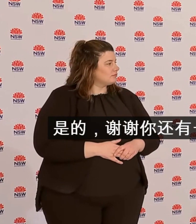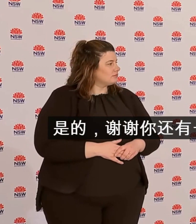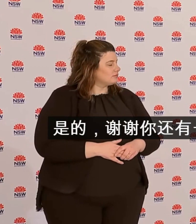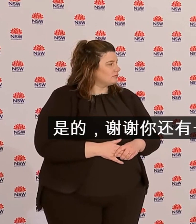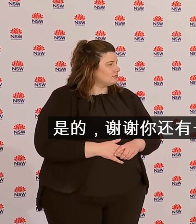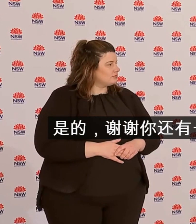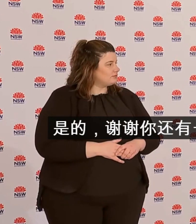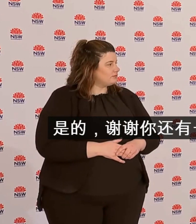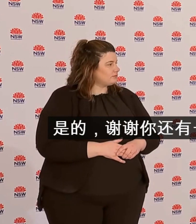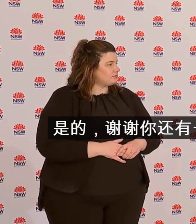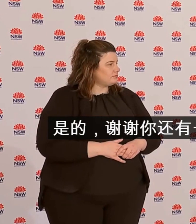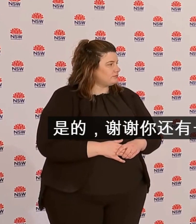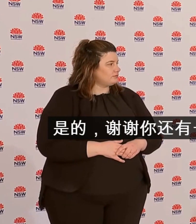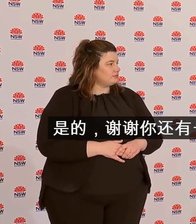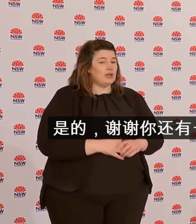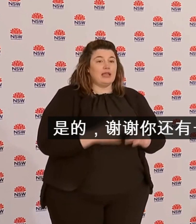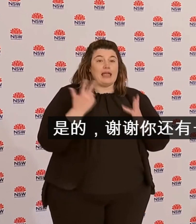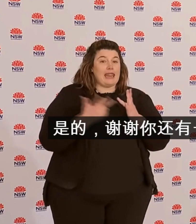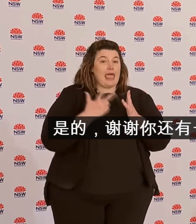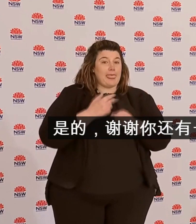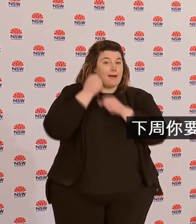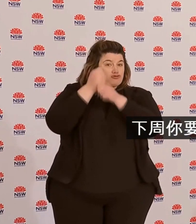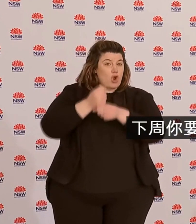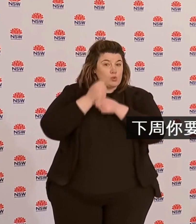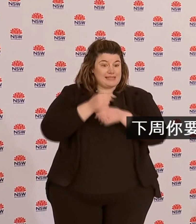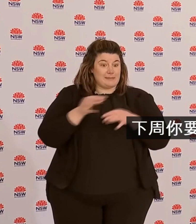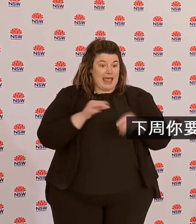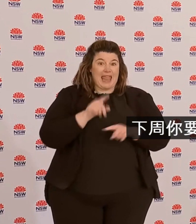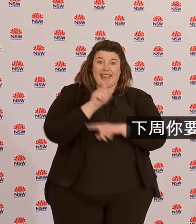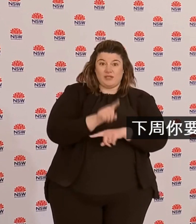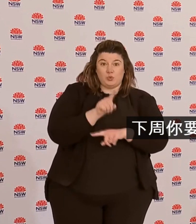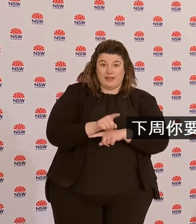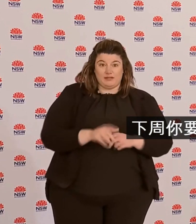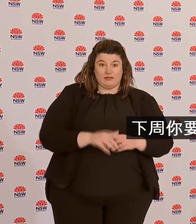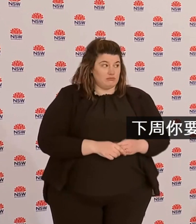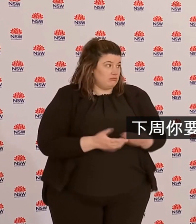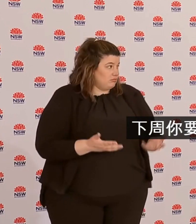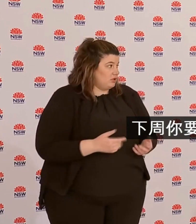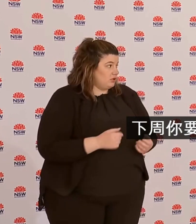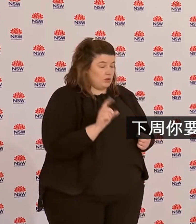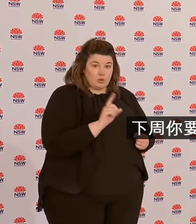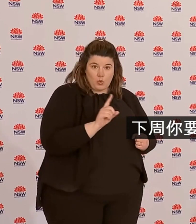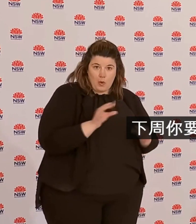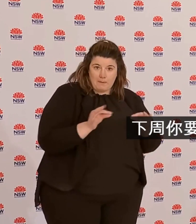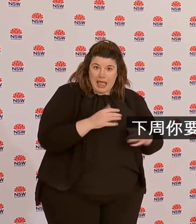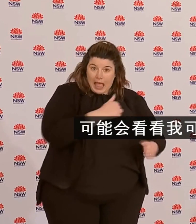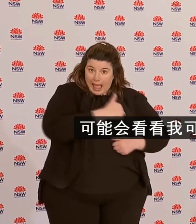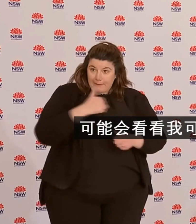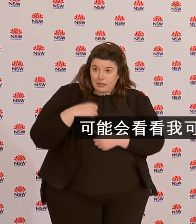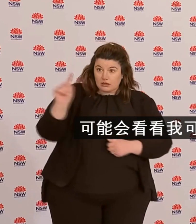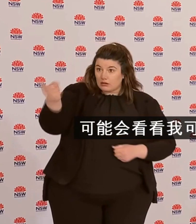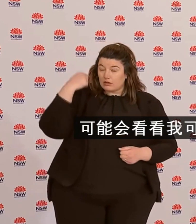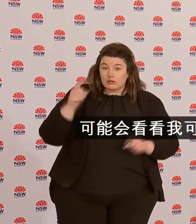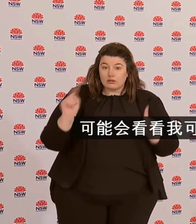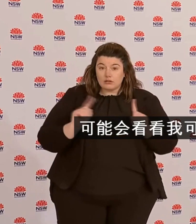Last question, sorry. Yep. Thank you. There's one more protest or another protest that is planned for next week. Are you going to bring in the military? Is that something that you